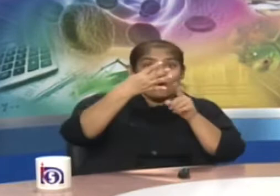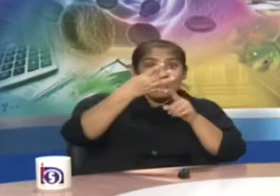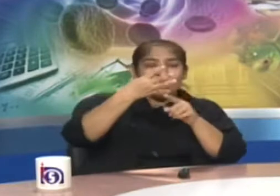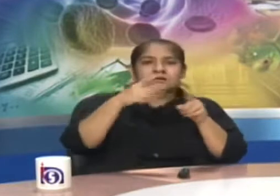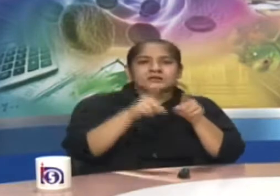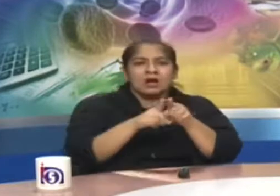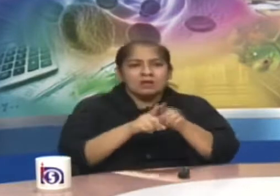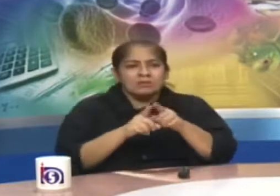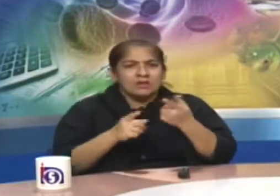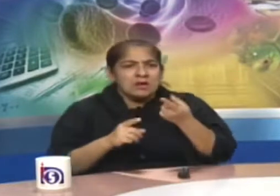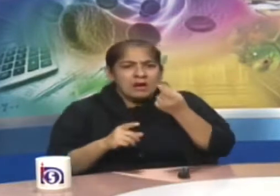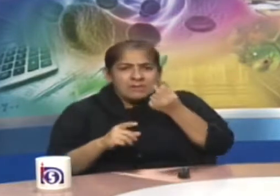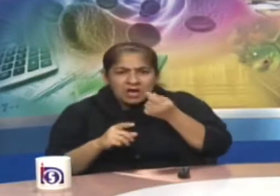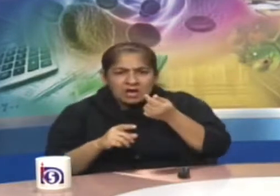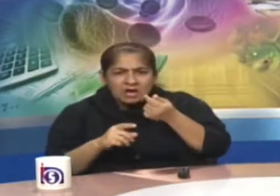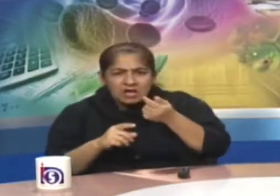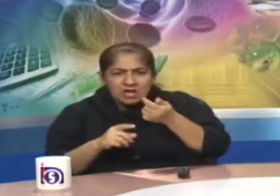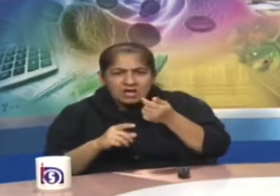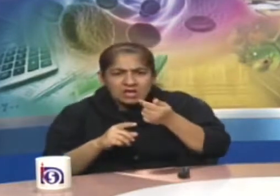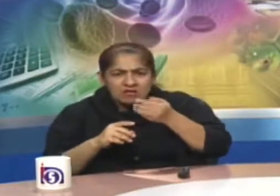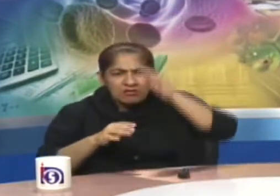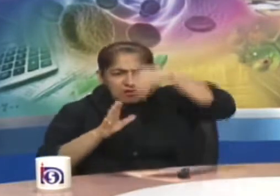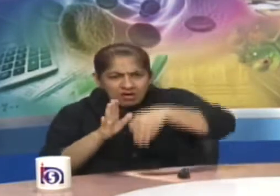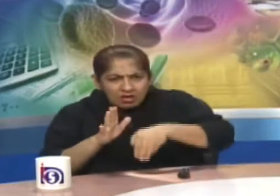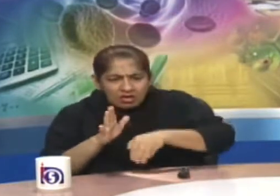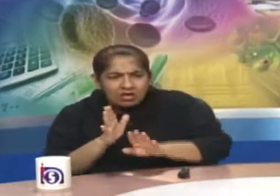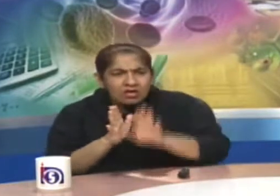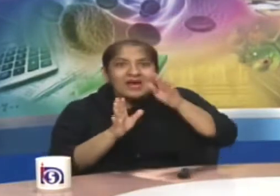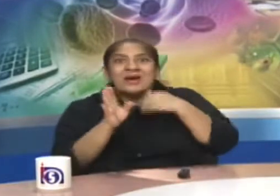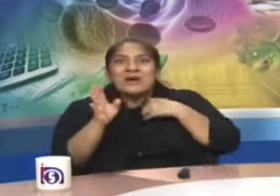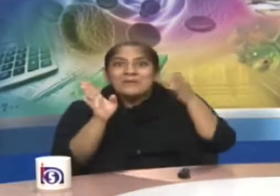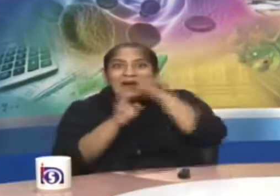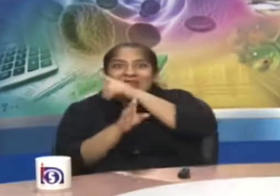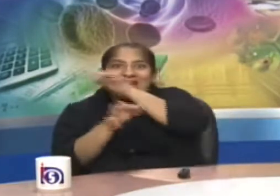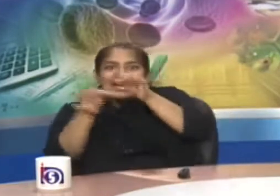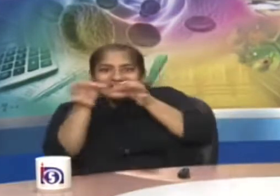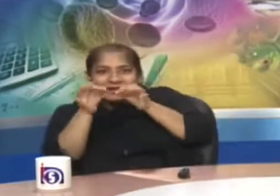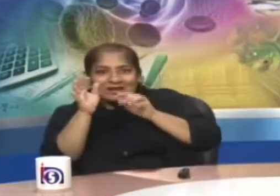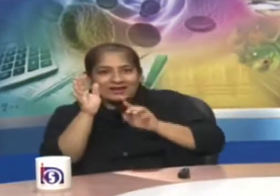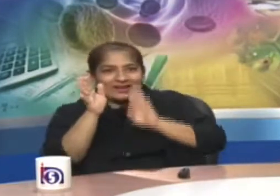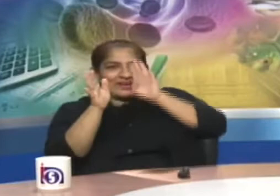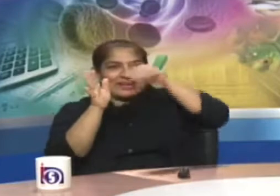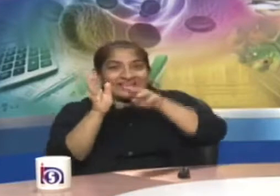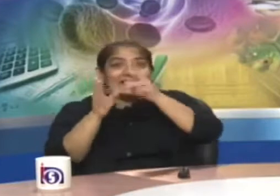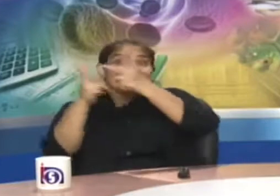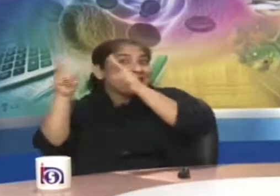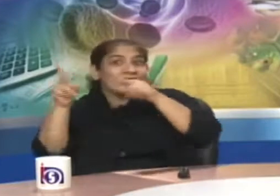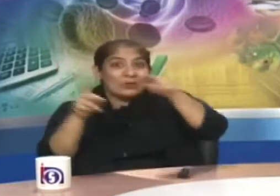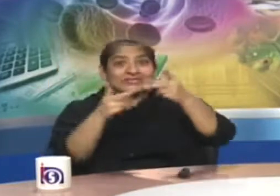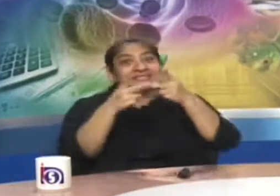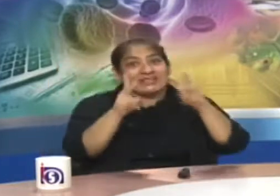The fourth advantage of stock exchange is that whenever there is